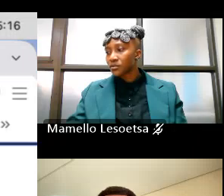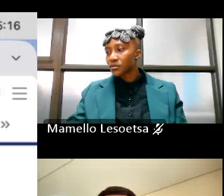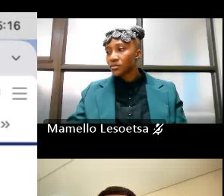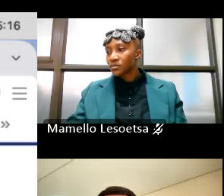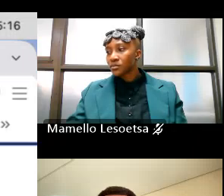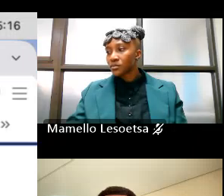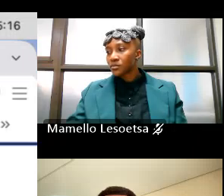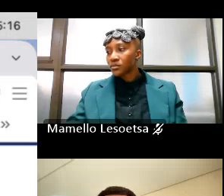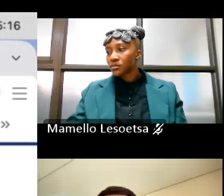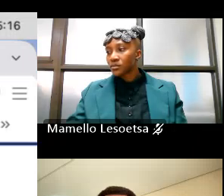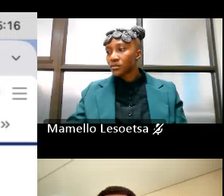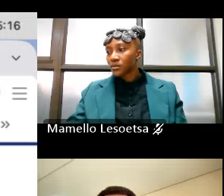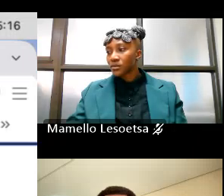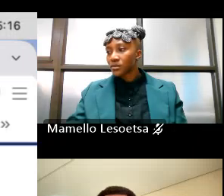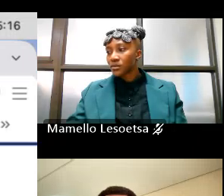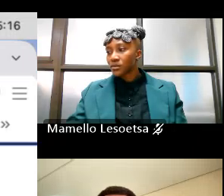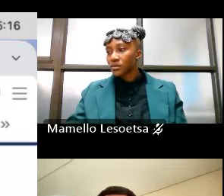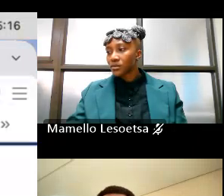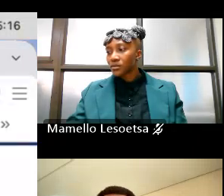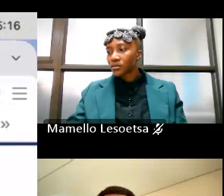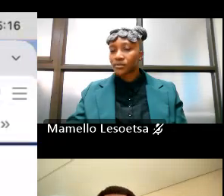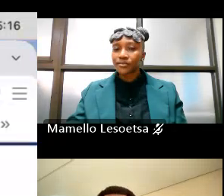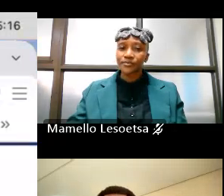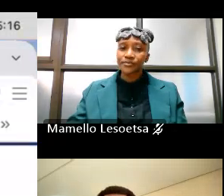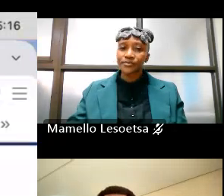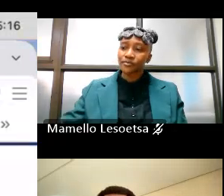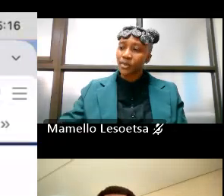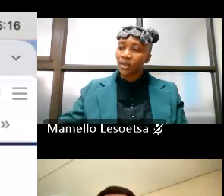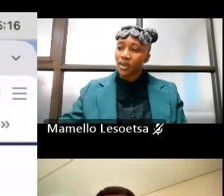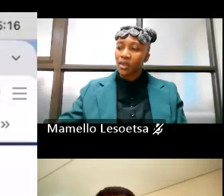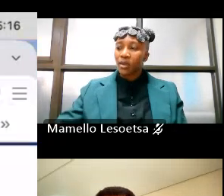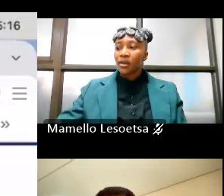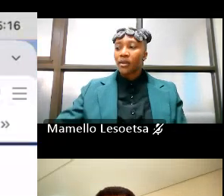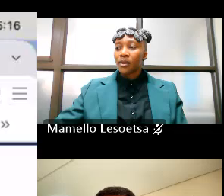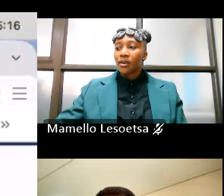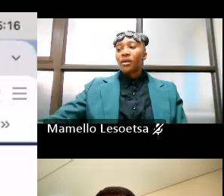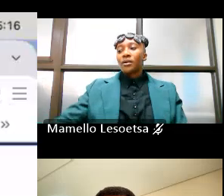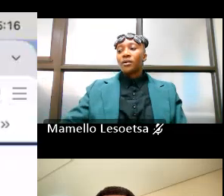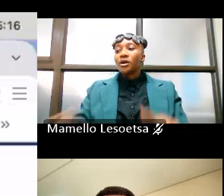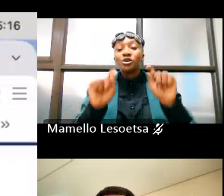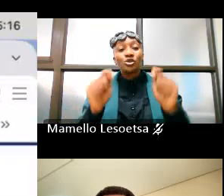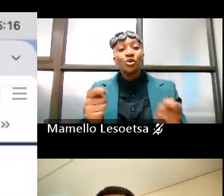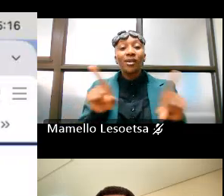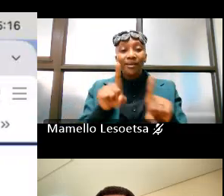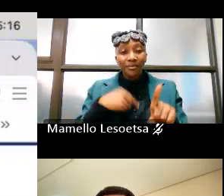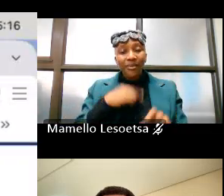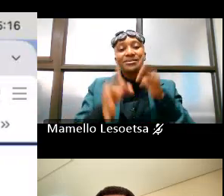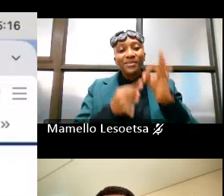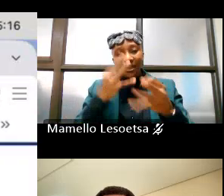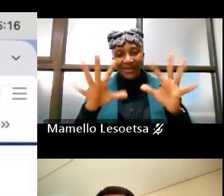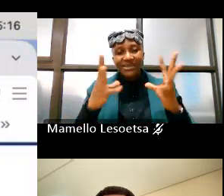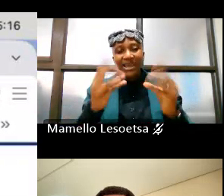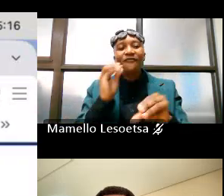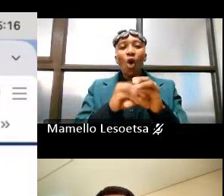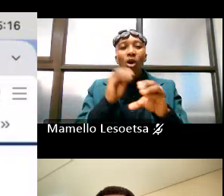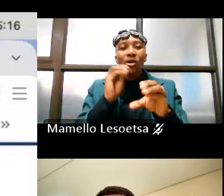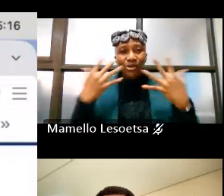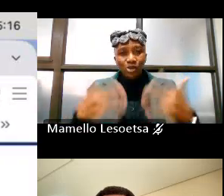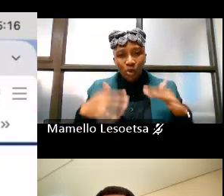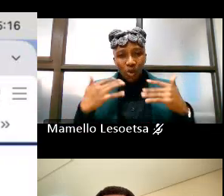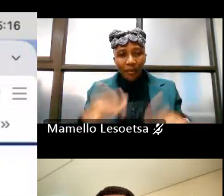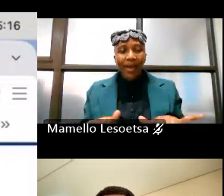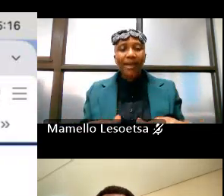those are, textbook. Like I said, there's a lot of, in this course, there's a lot of content, a lot of things to go through, but you will choose